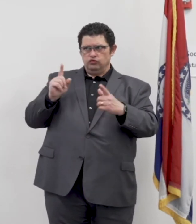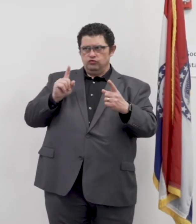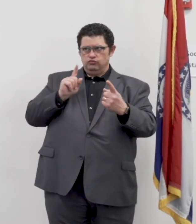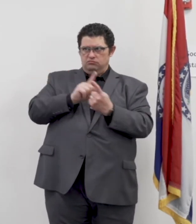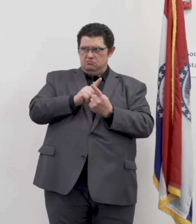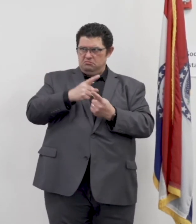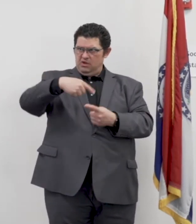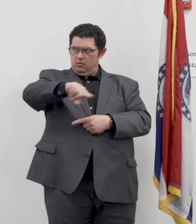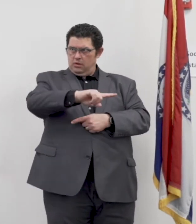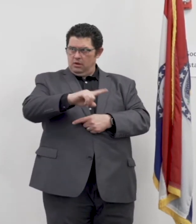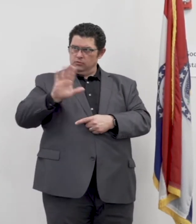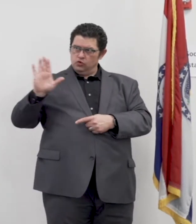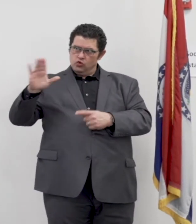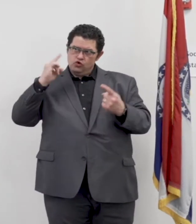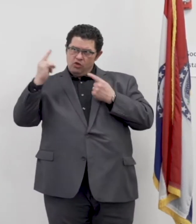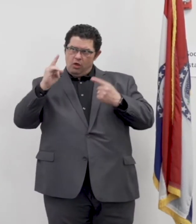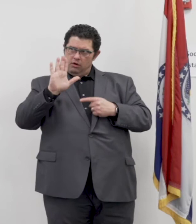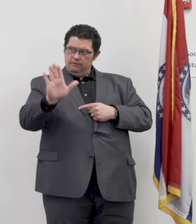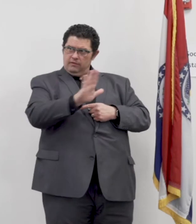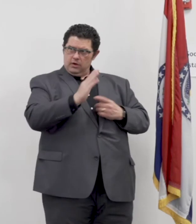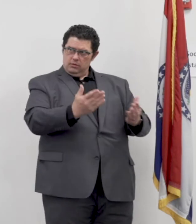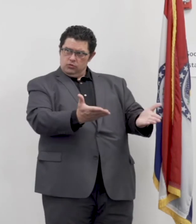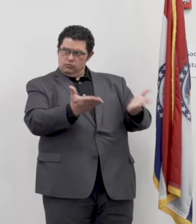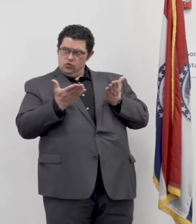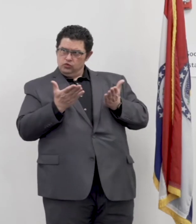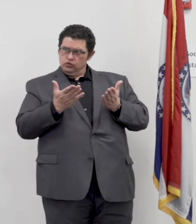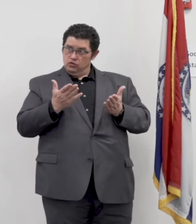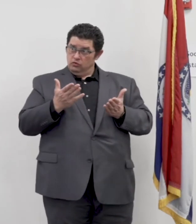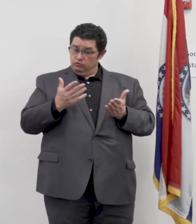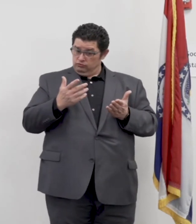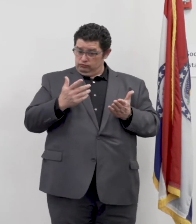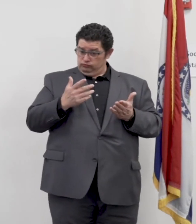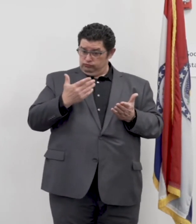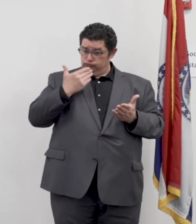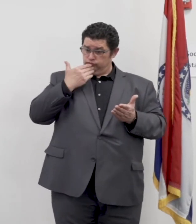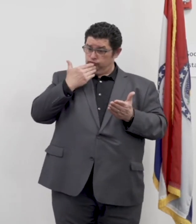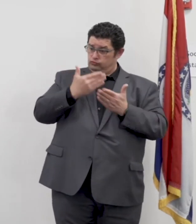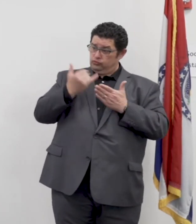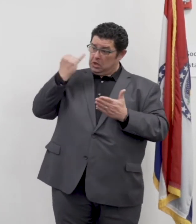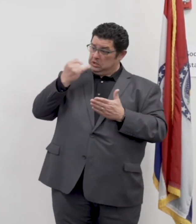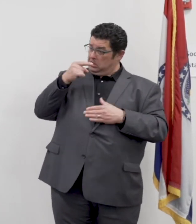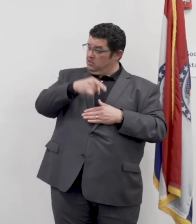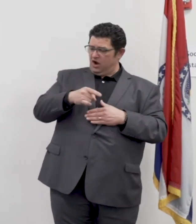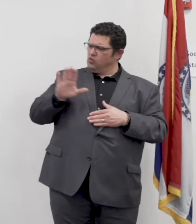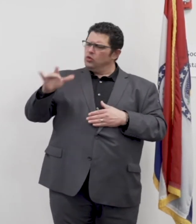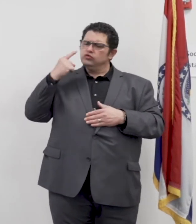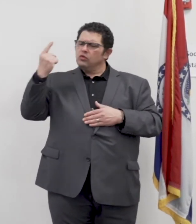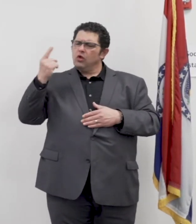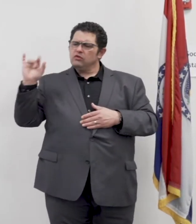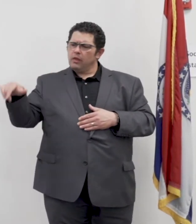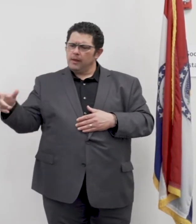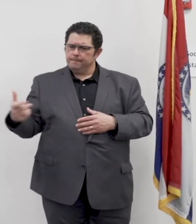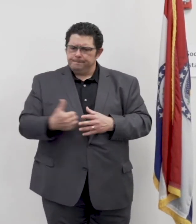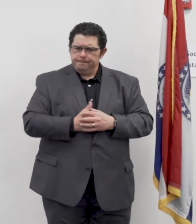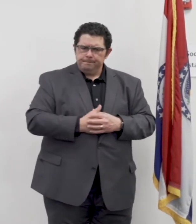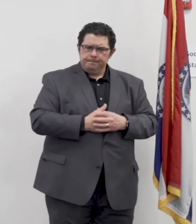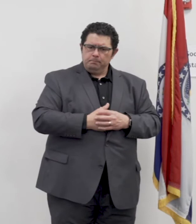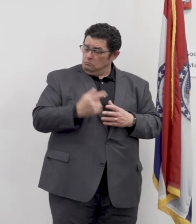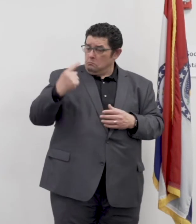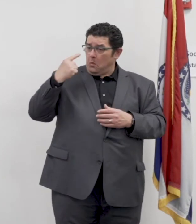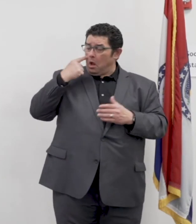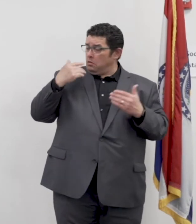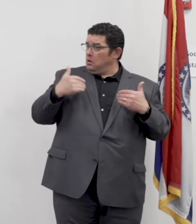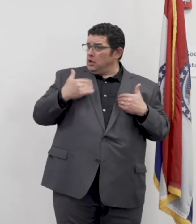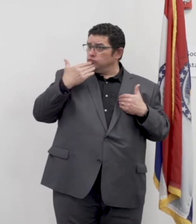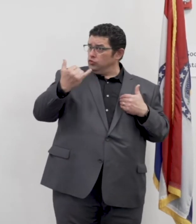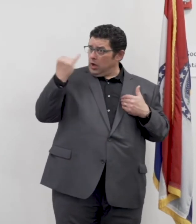Mm-hmm. Your thoughts on that proposal? Is there validity there? Is it too soon? What's your thoughts on that? No, I think they had some good ideas.